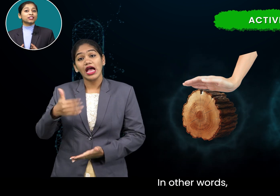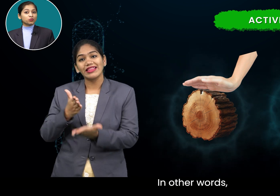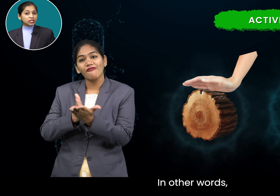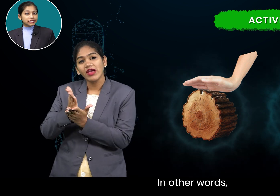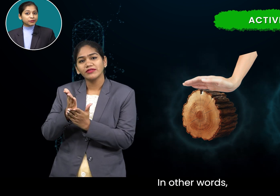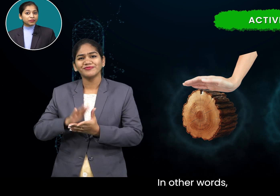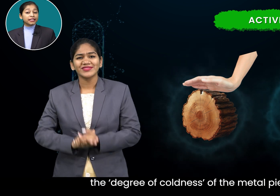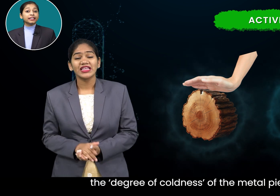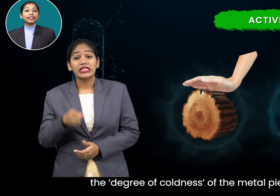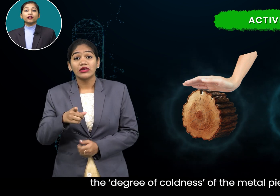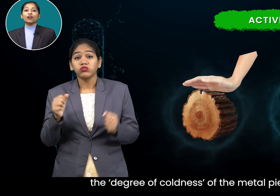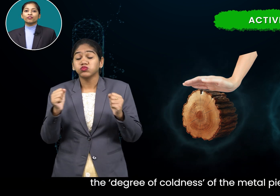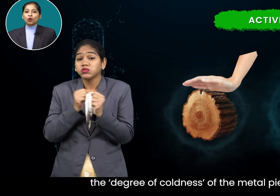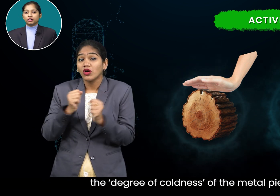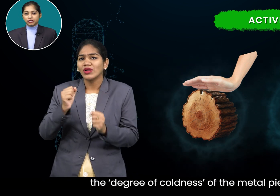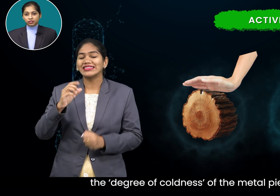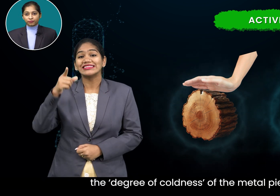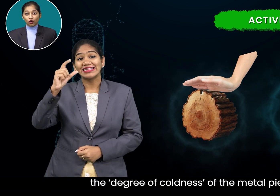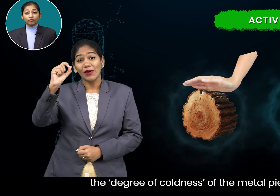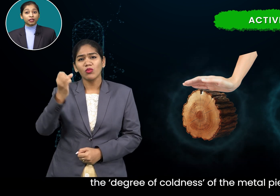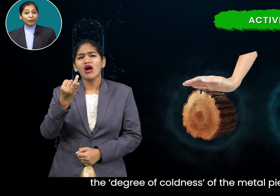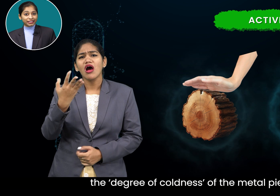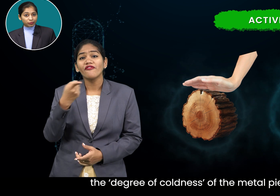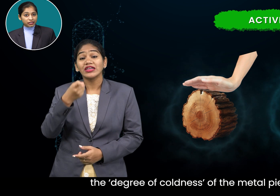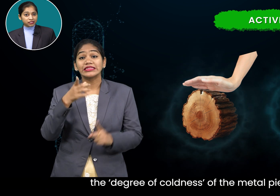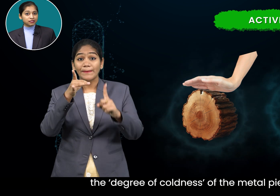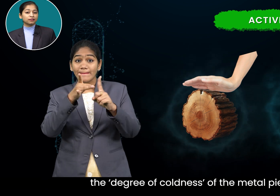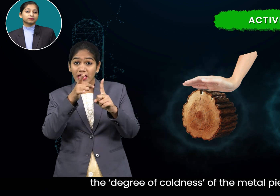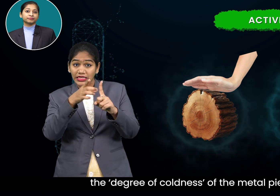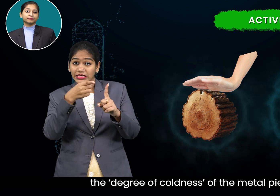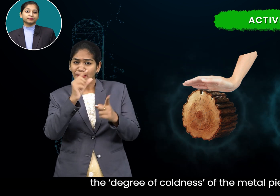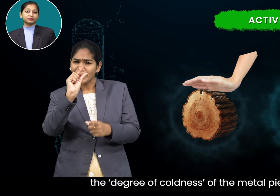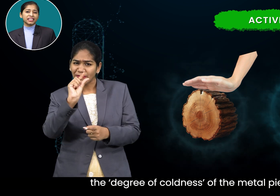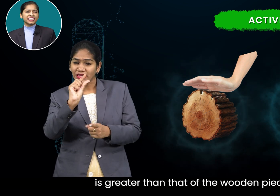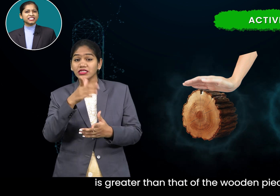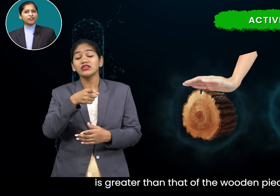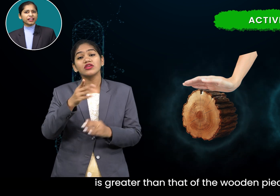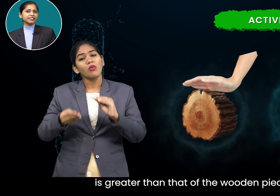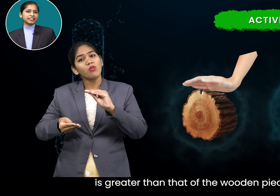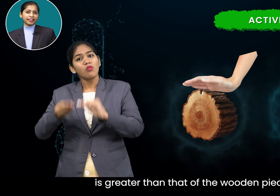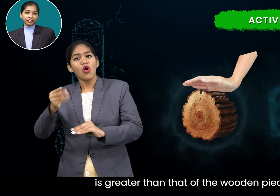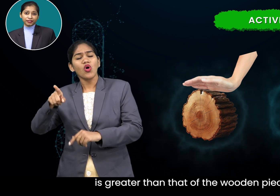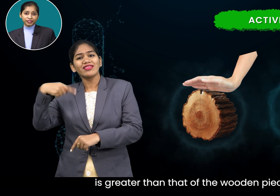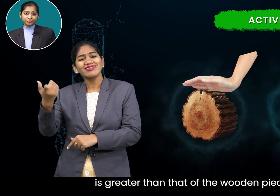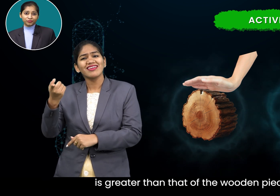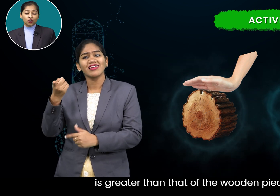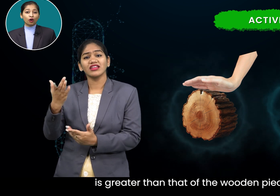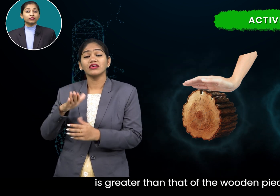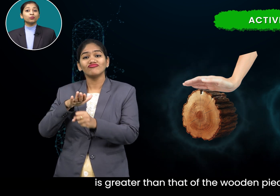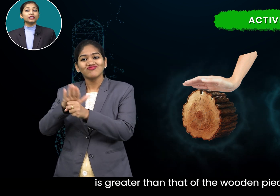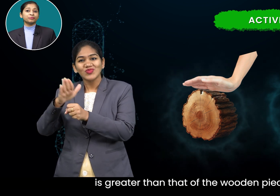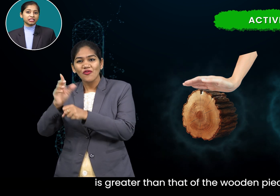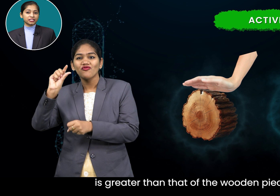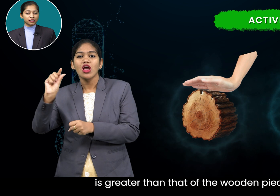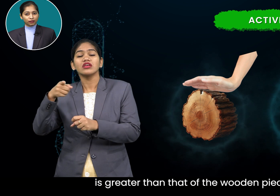In other words, the degree of coldness of the metal piece is greater than that of